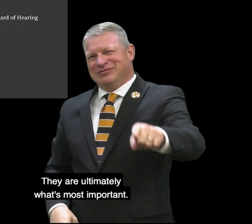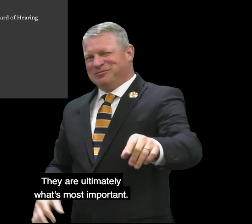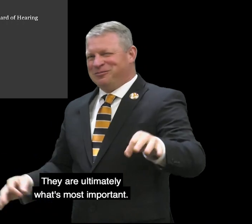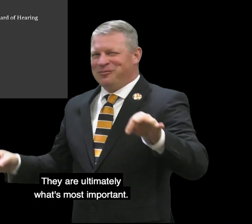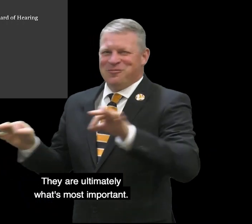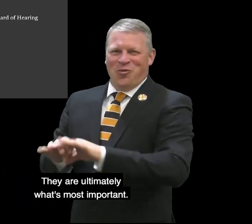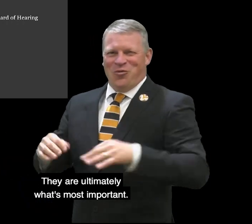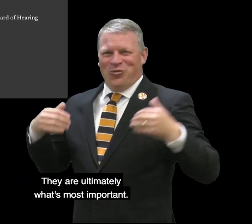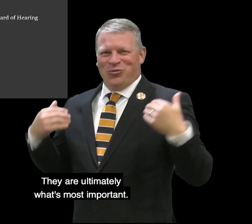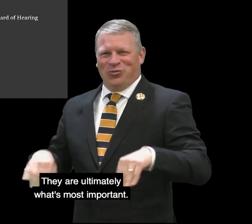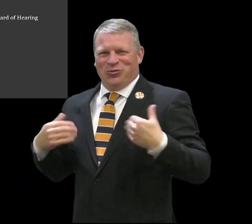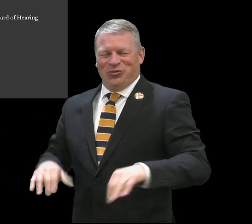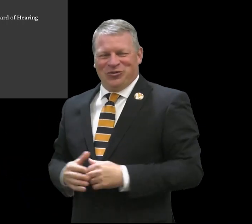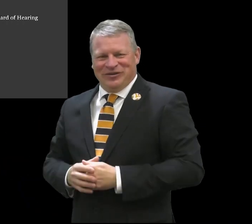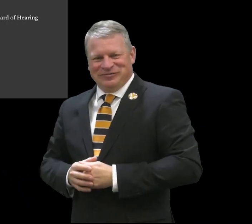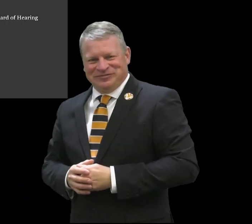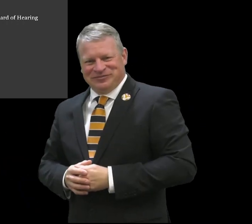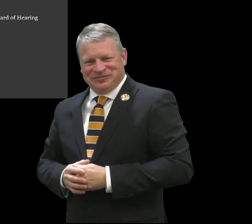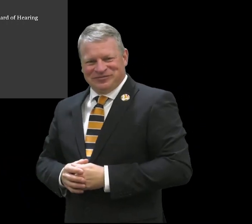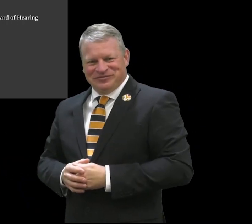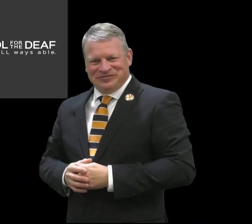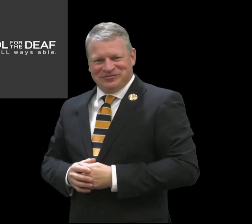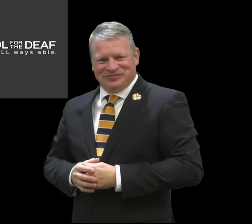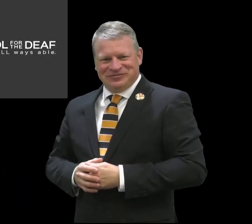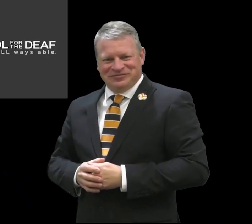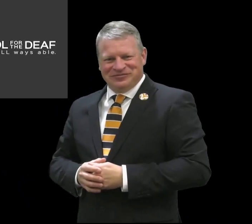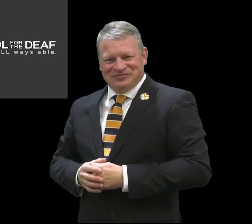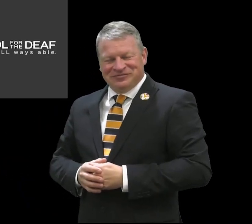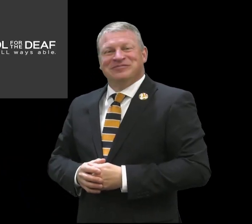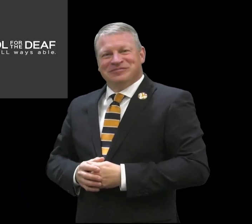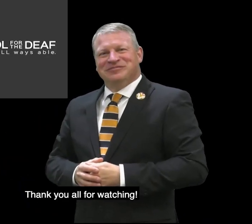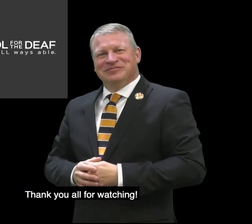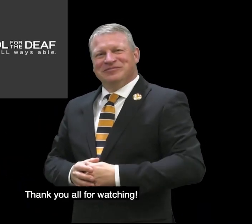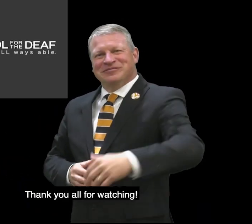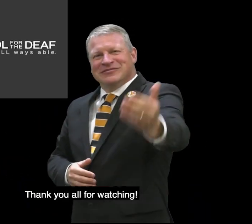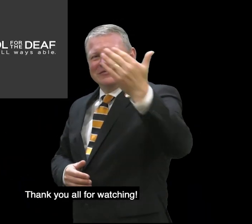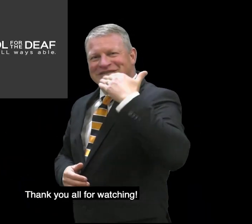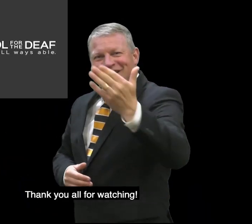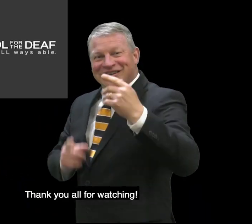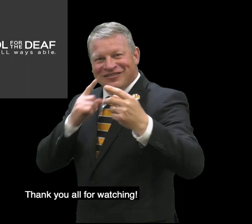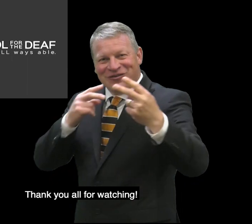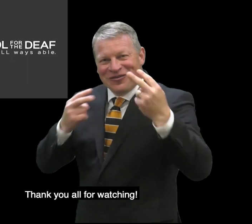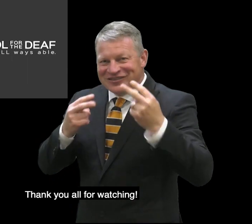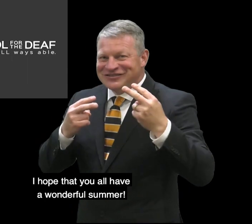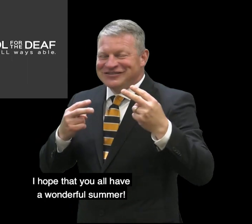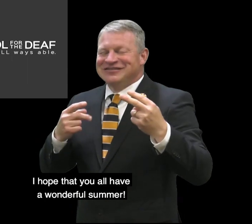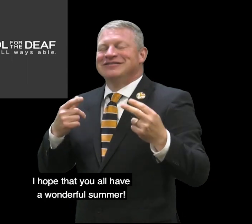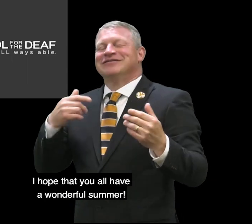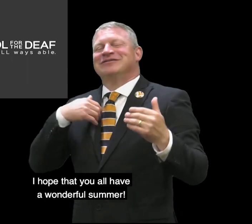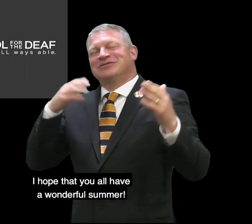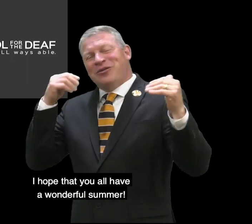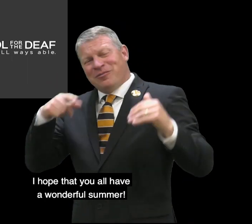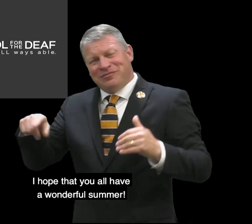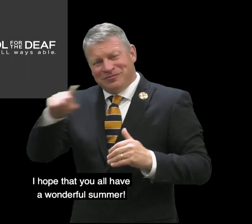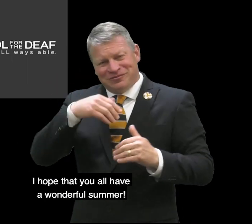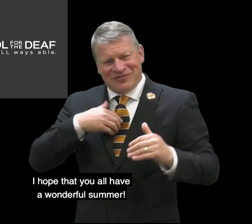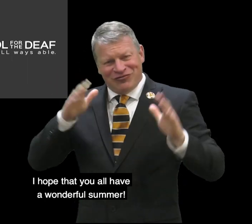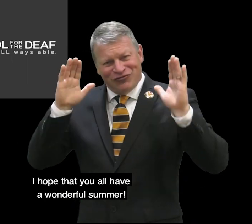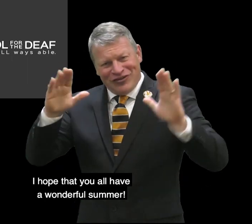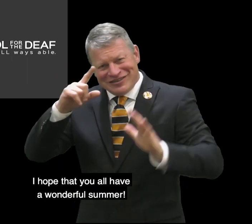benefit of our children and our students. They are ultimately what's most important. Thank you all for watching. I hope that